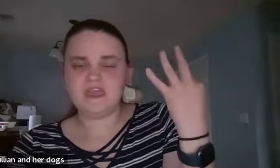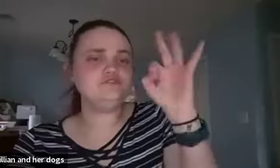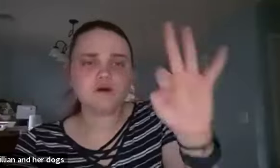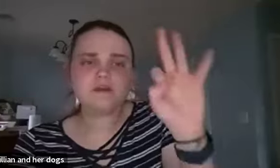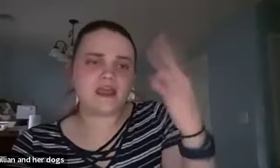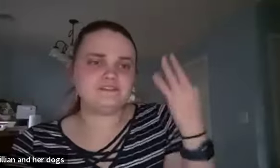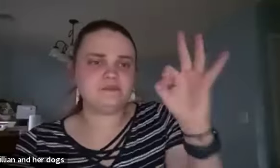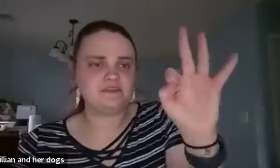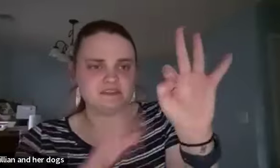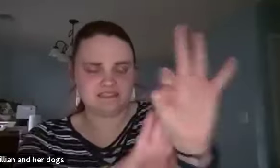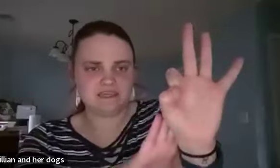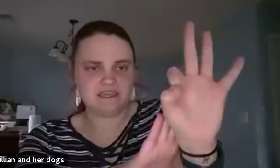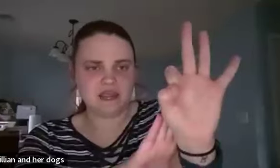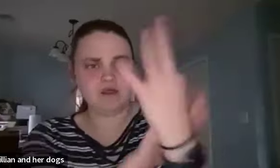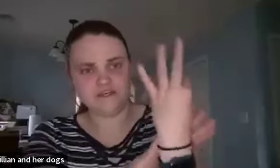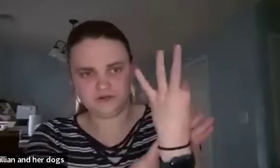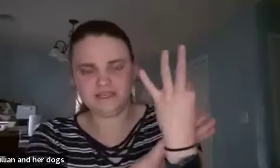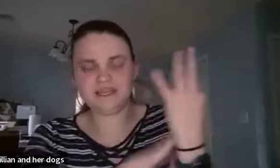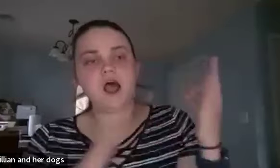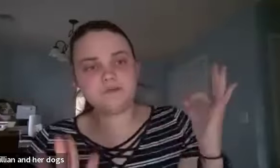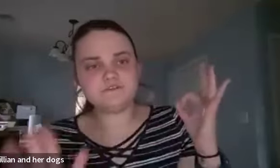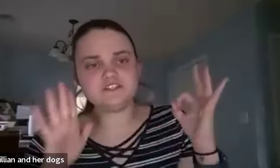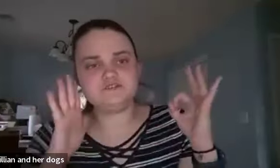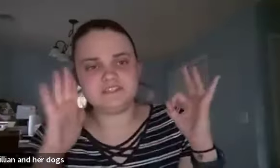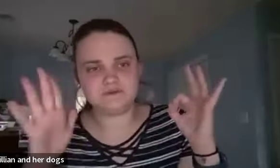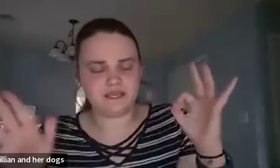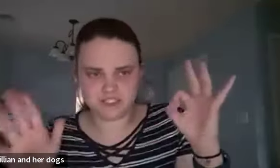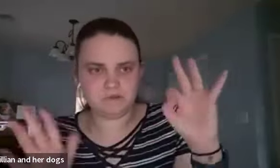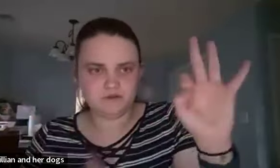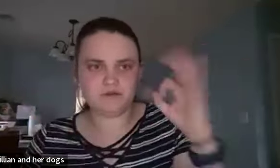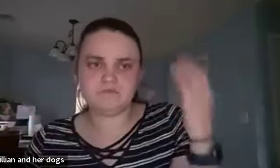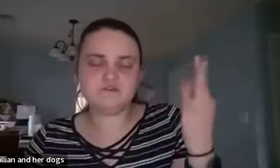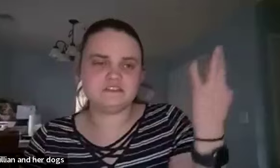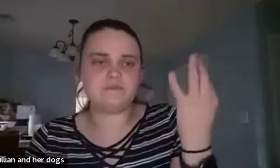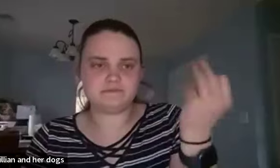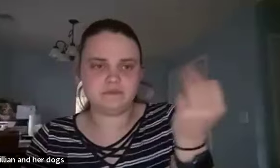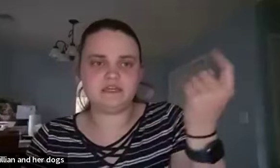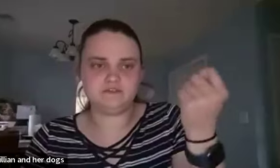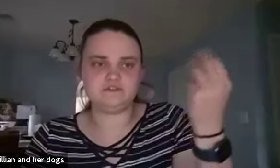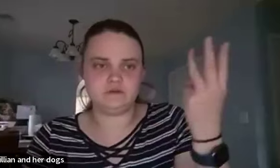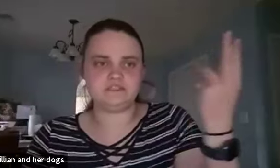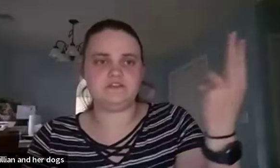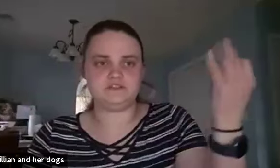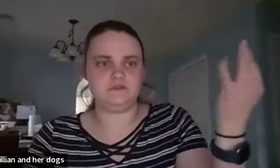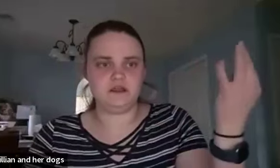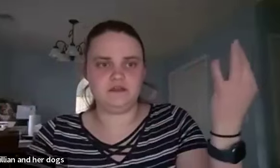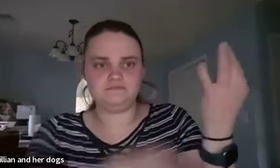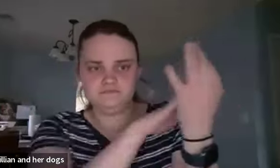and you don't have to make this sticking it out and then turning it. I'm doing that so you see what hand shape I'm doing. Most of the time it's Monday, Tuesday, Wednesday, Thursday, Friday,